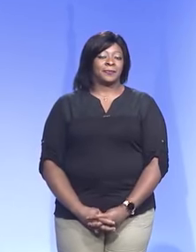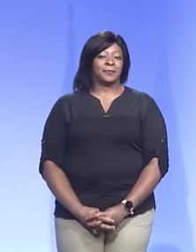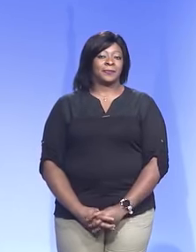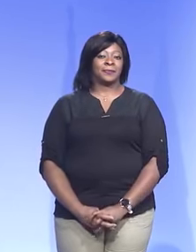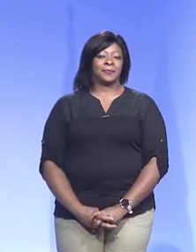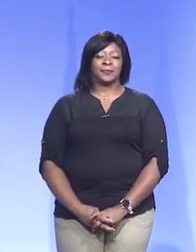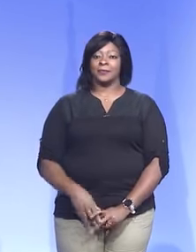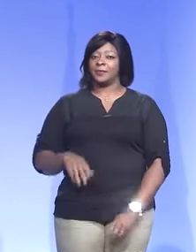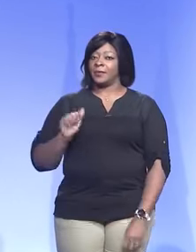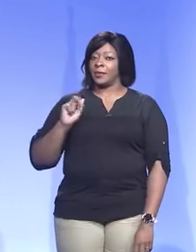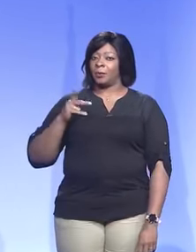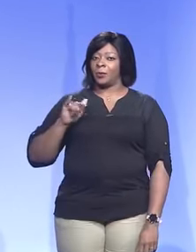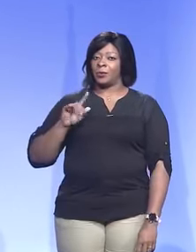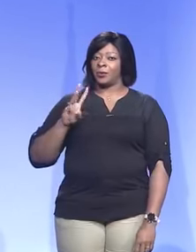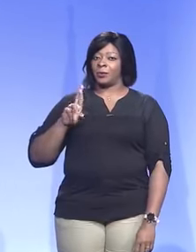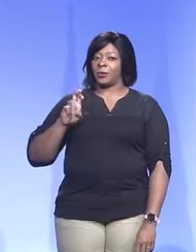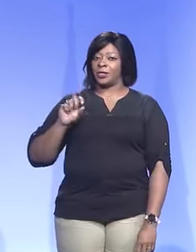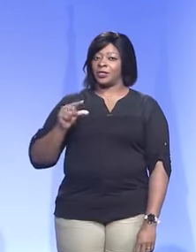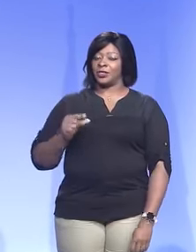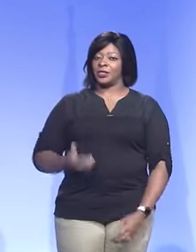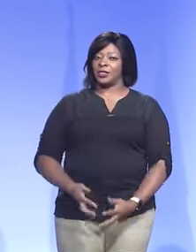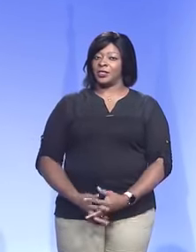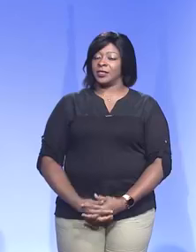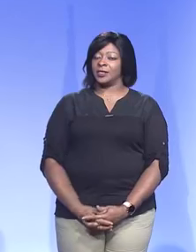April Thompson, WREG.